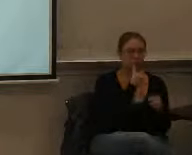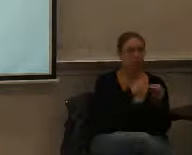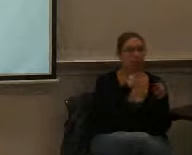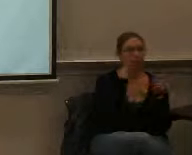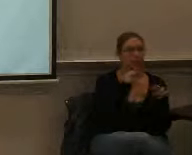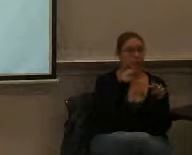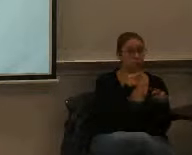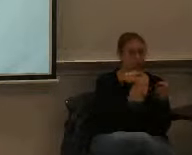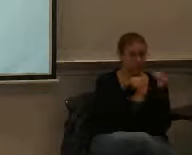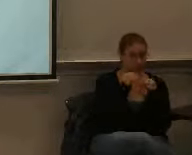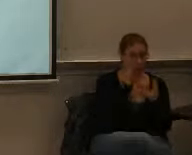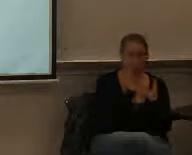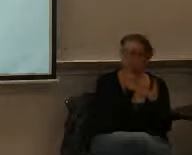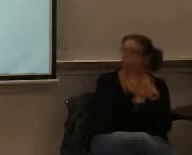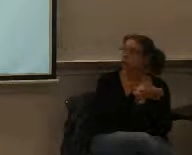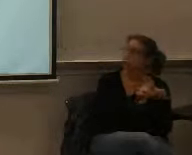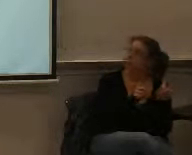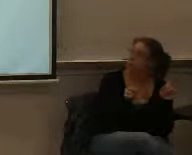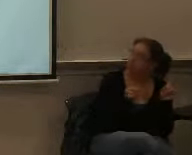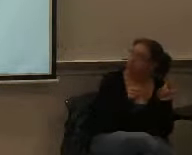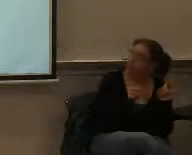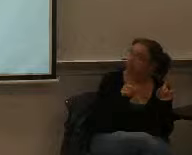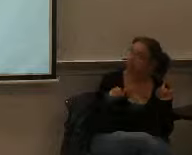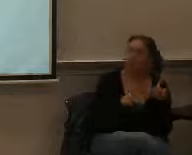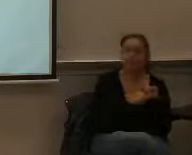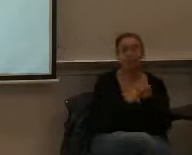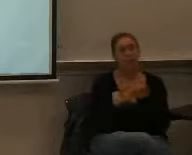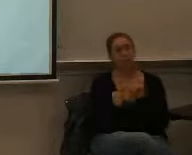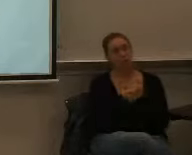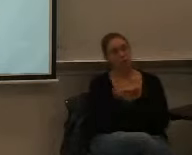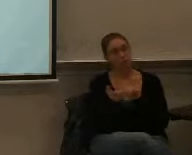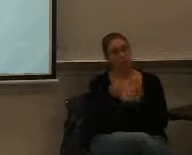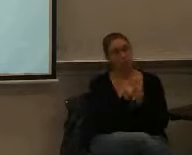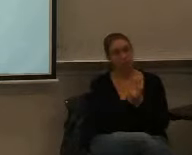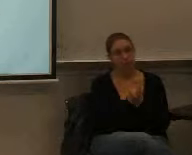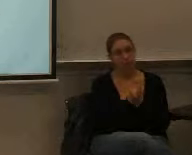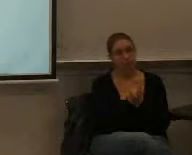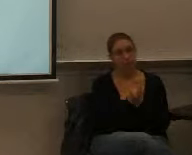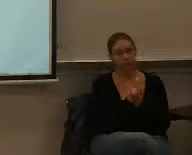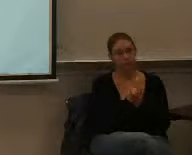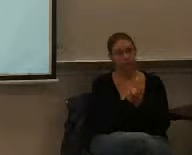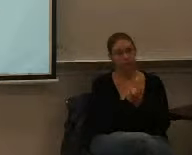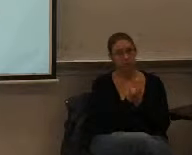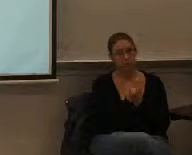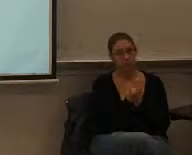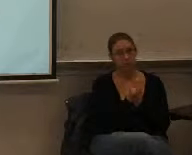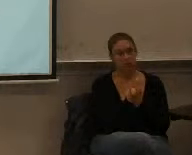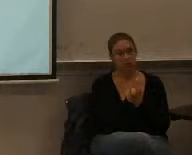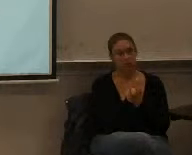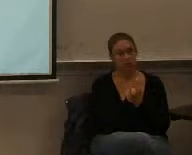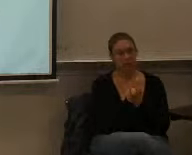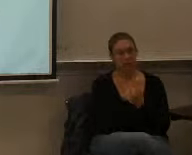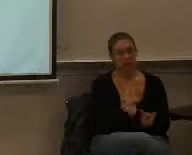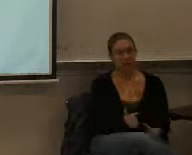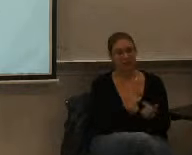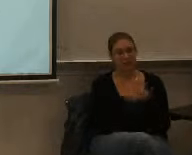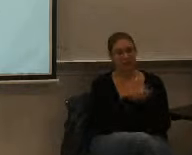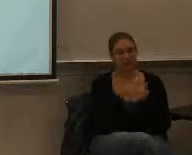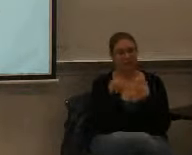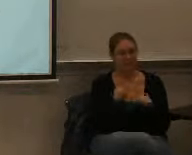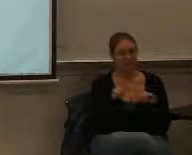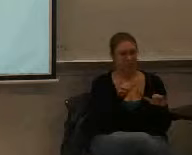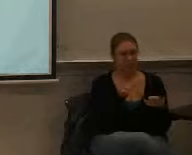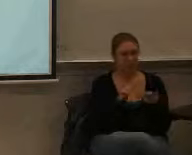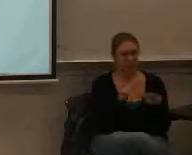feeders, but the other thing that that organisms can